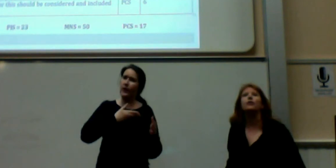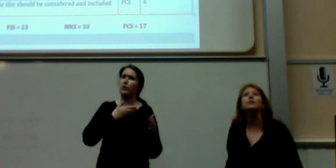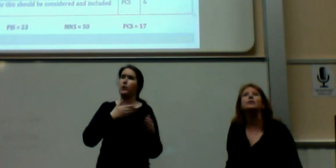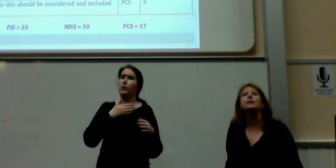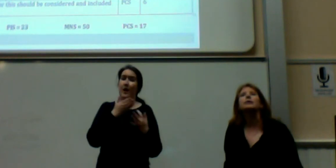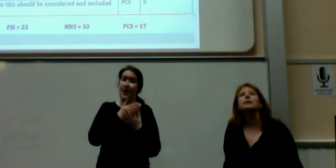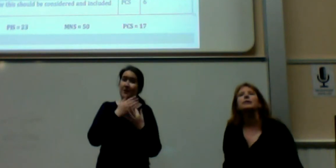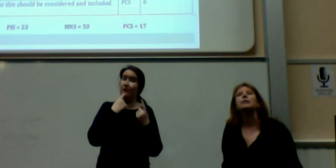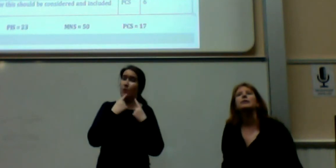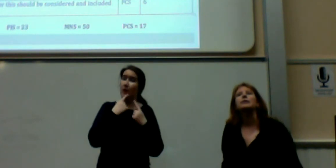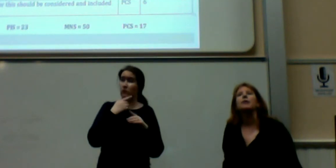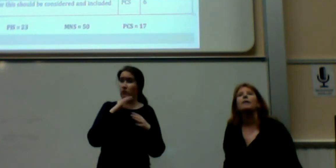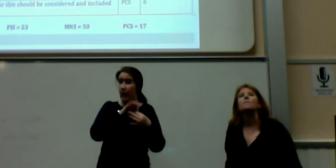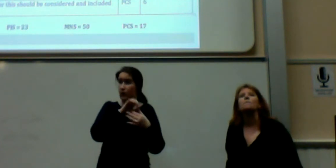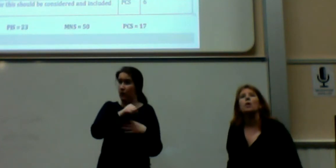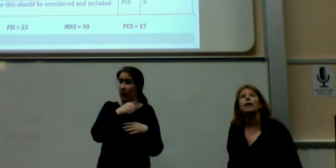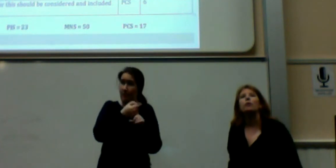their health